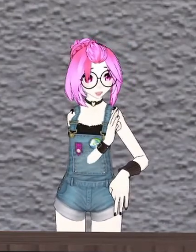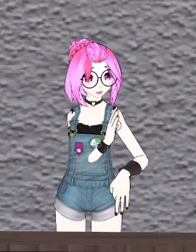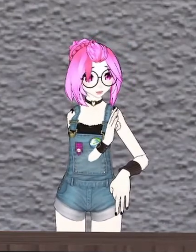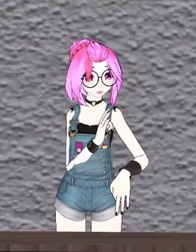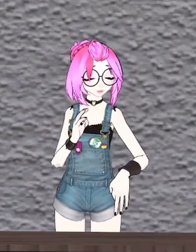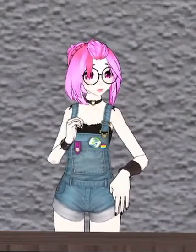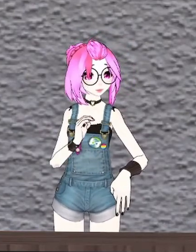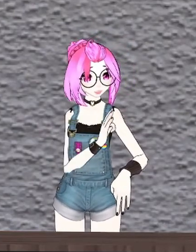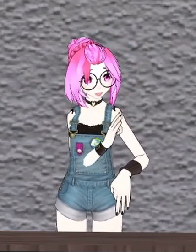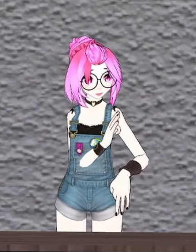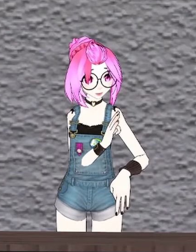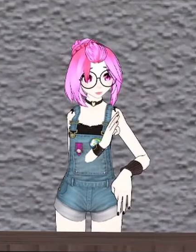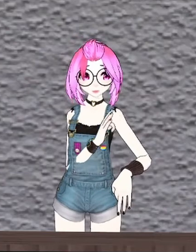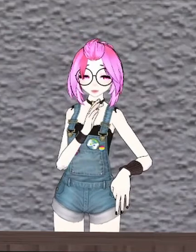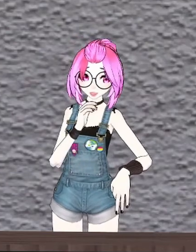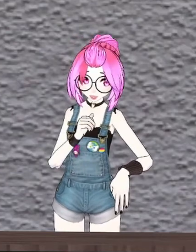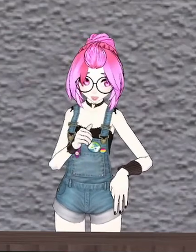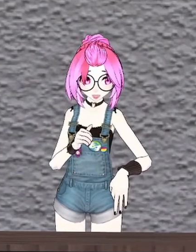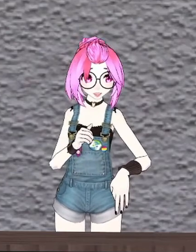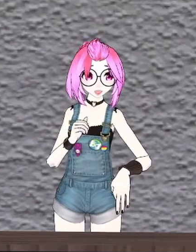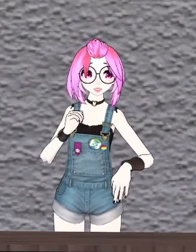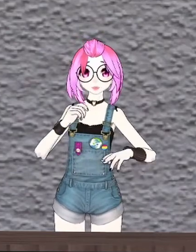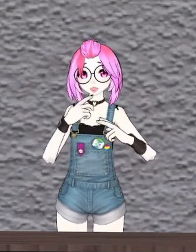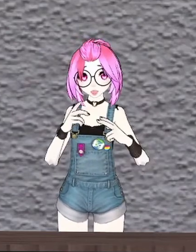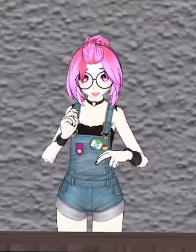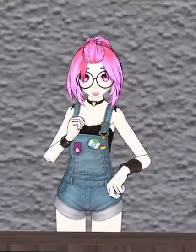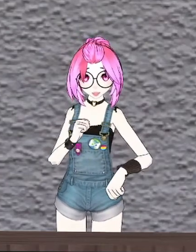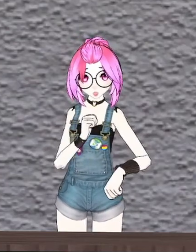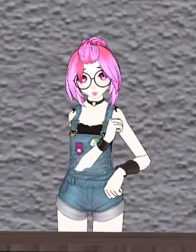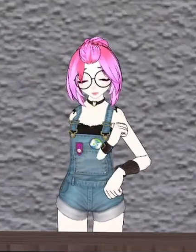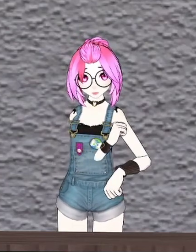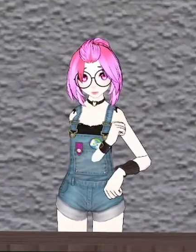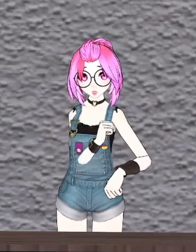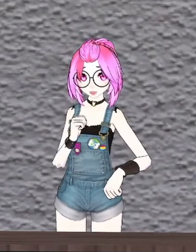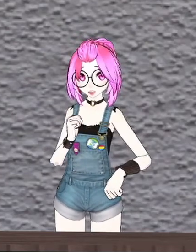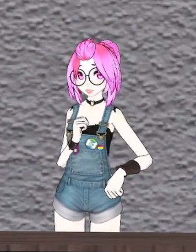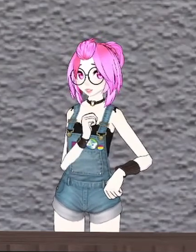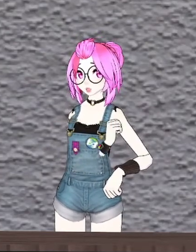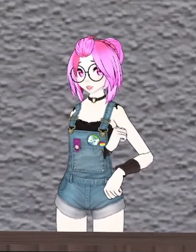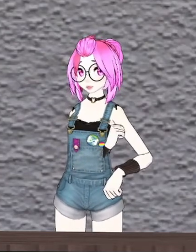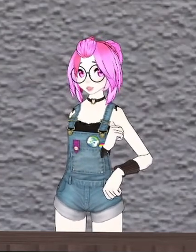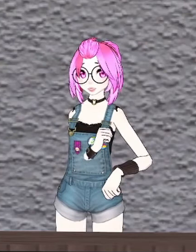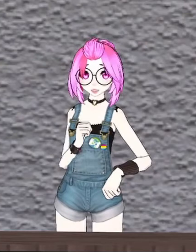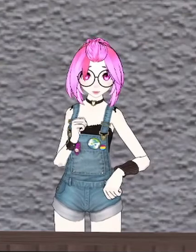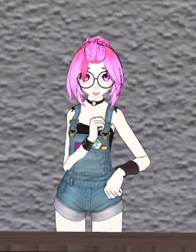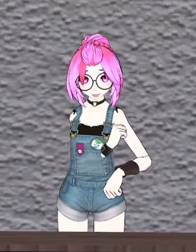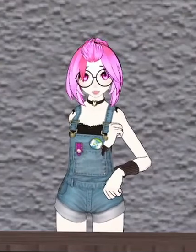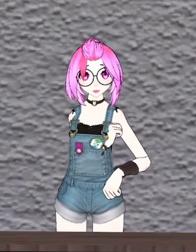Staff. And if you don't have index, you can also just do with S, which is a fist. Staff, like